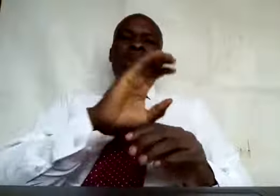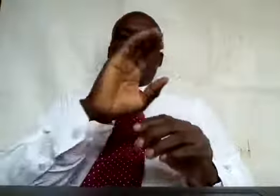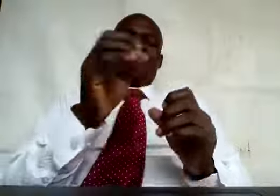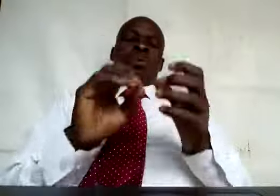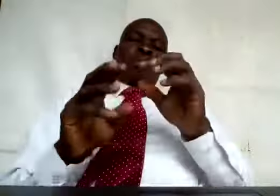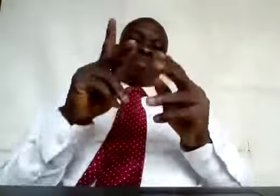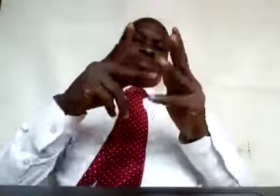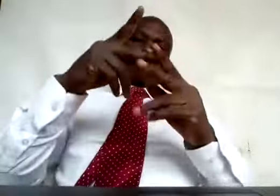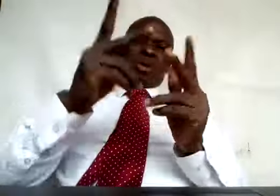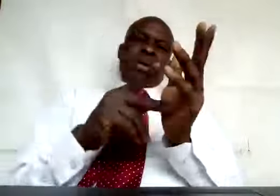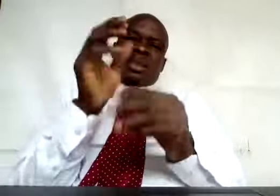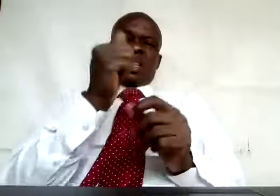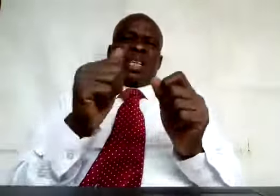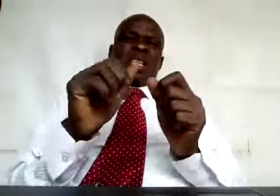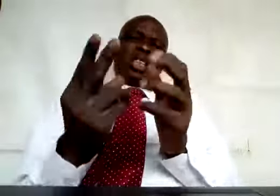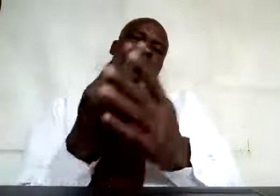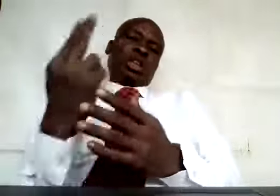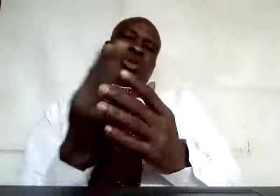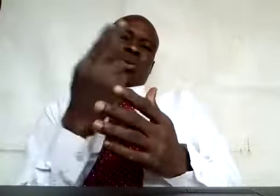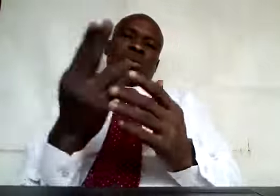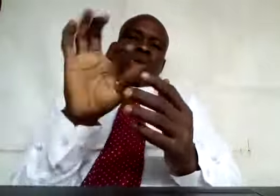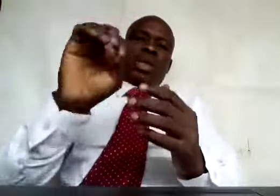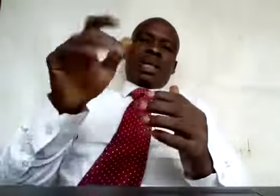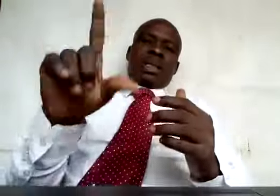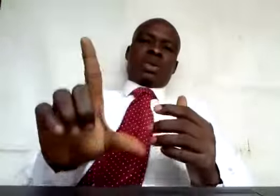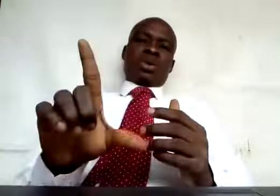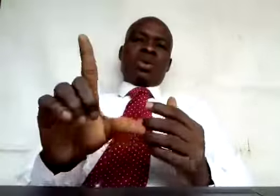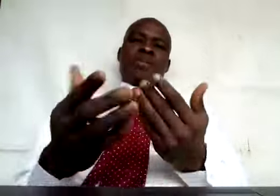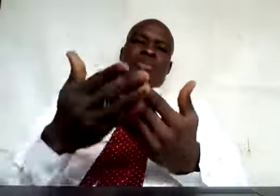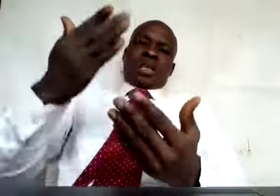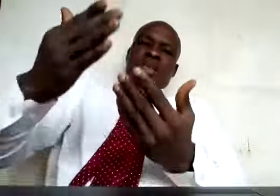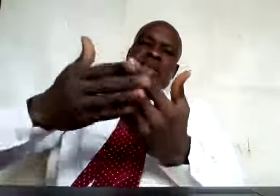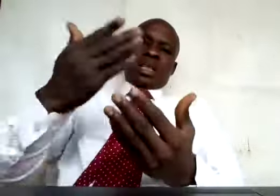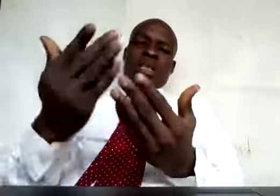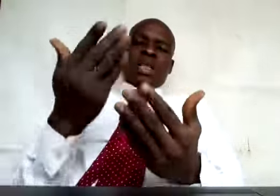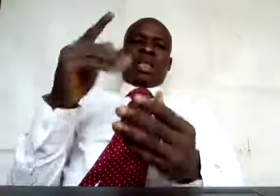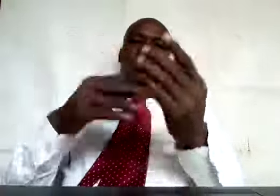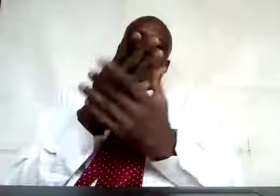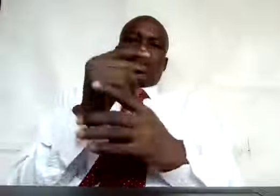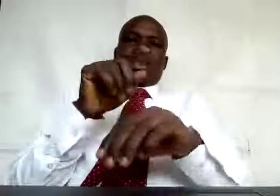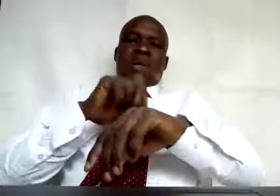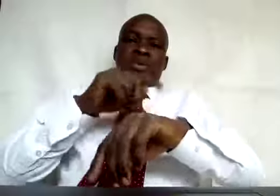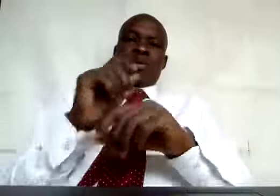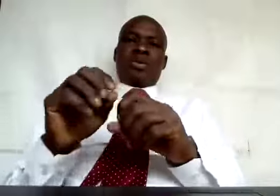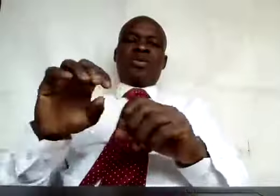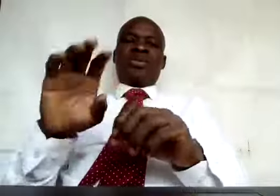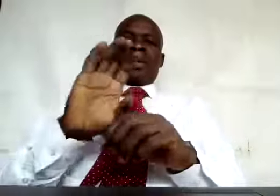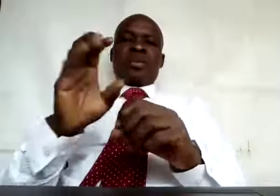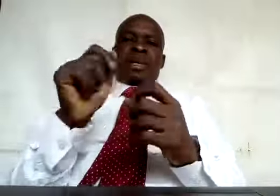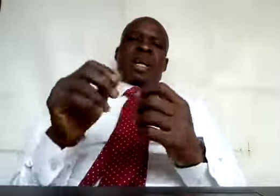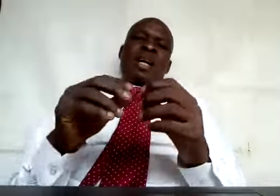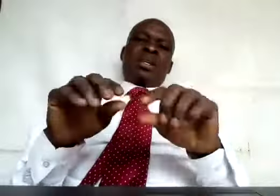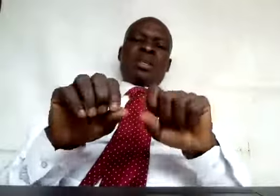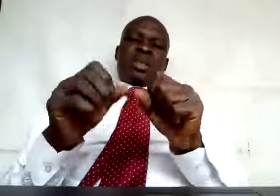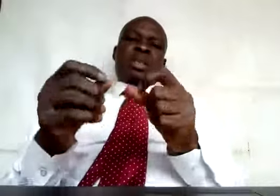Metals lose electrons easily during chemical reactions. Non-metals readily